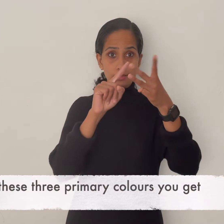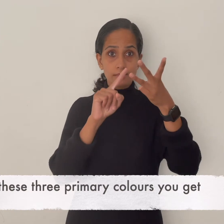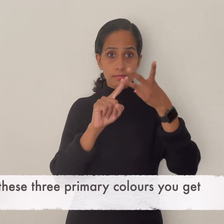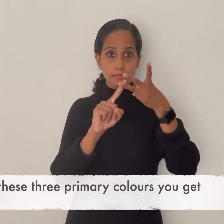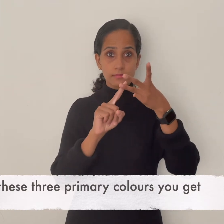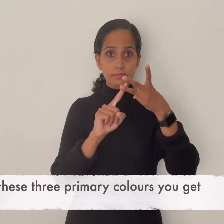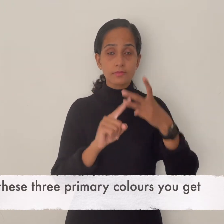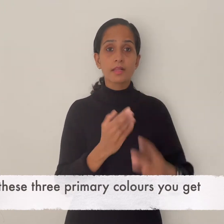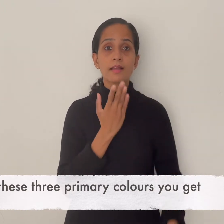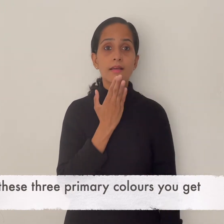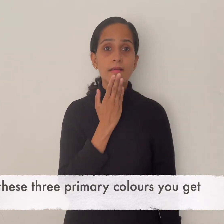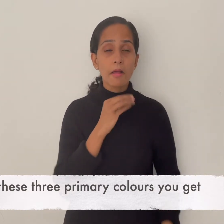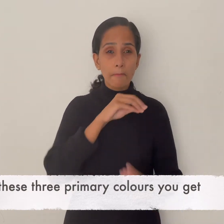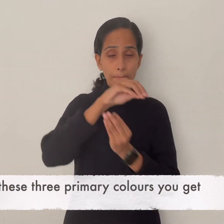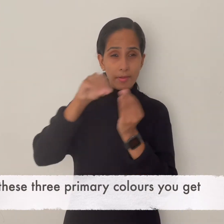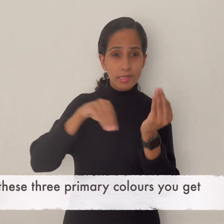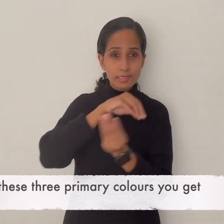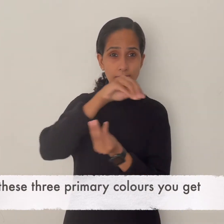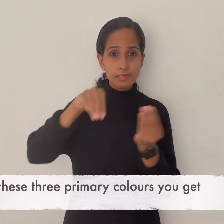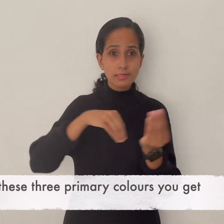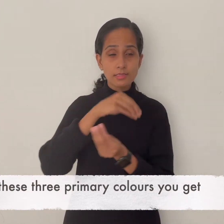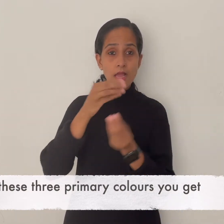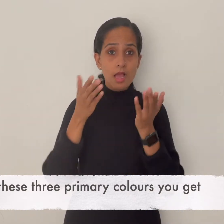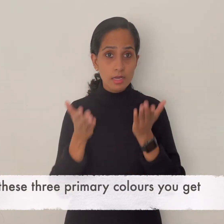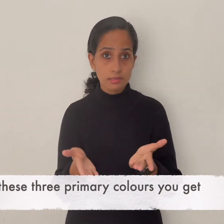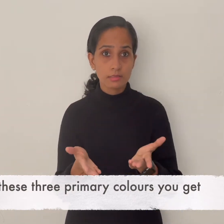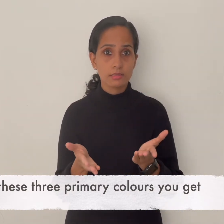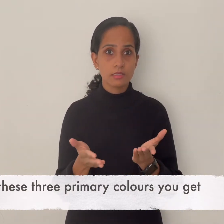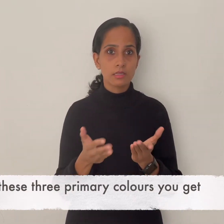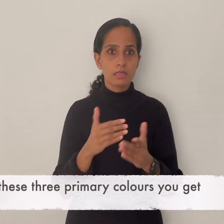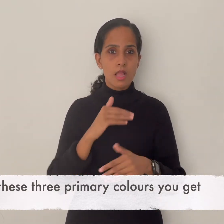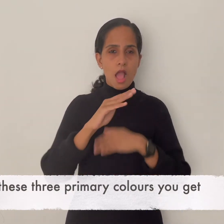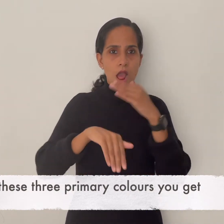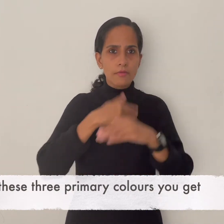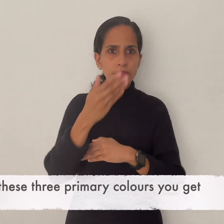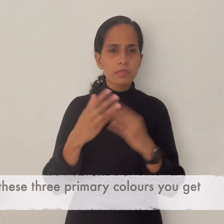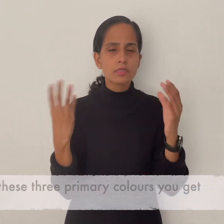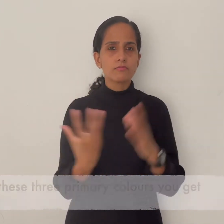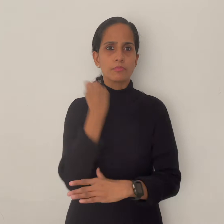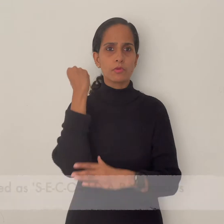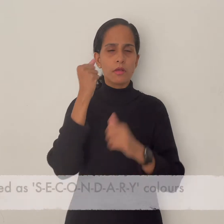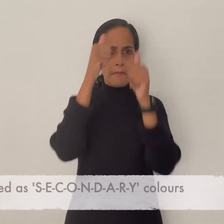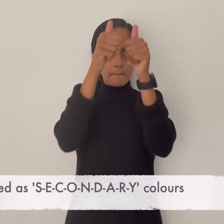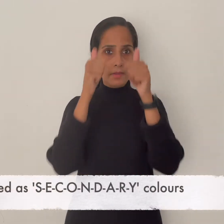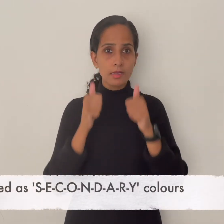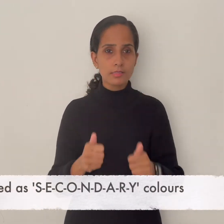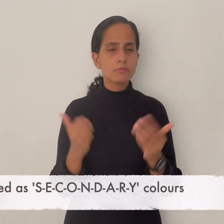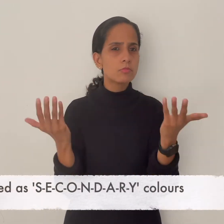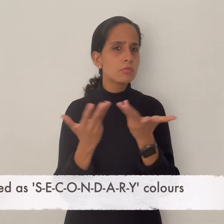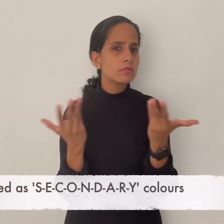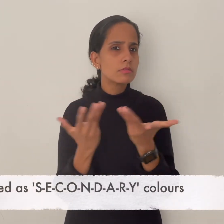If you mix these three primary colors, you get what is called